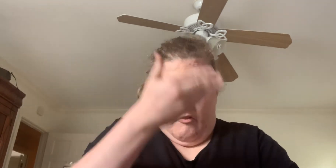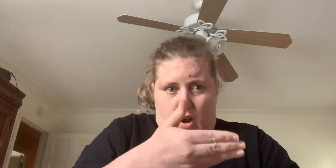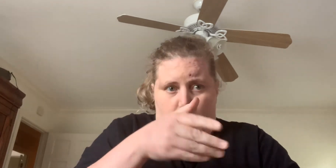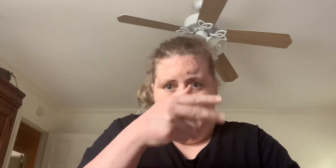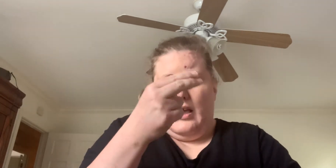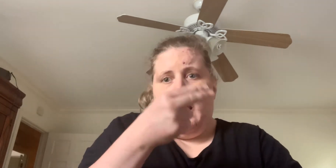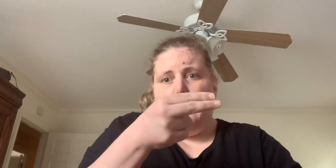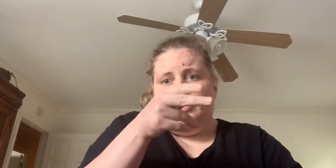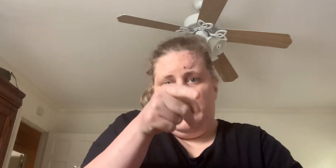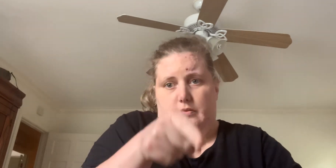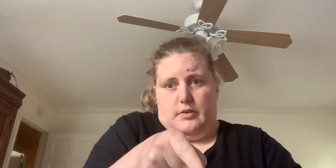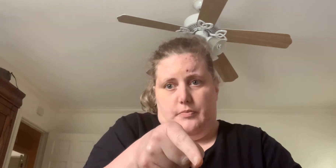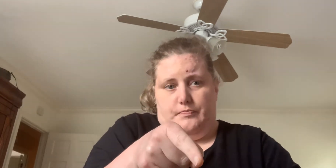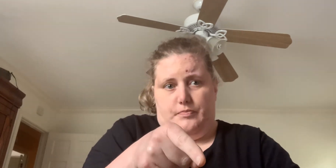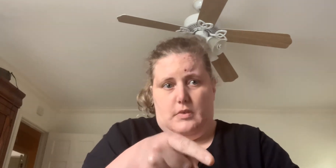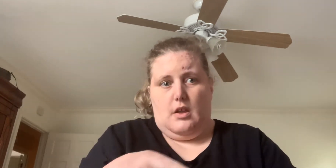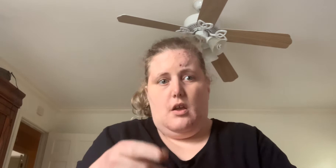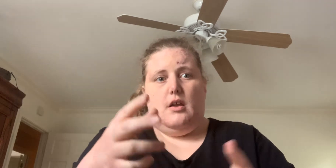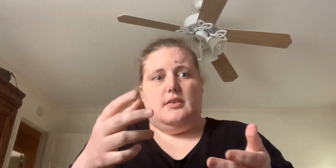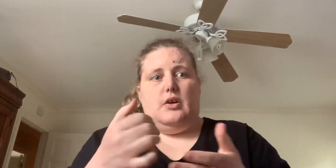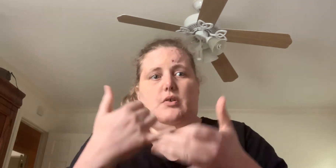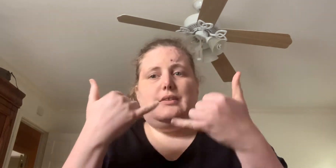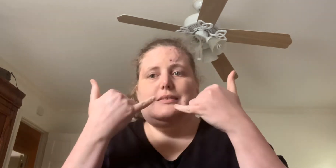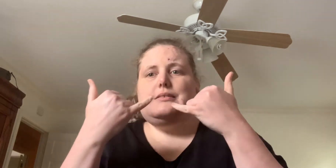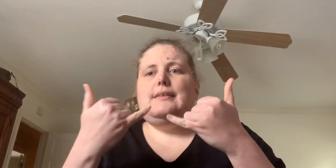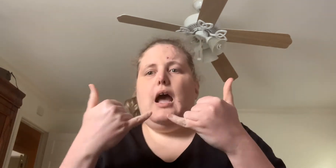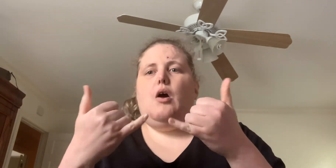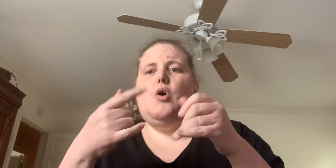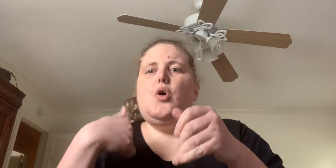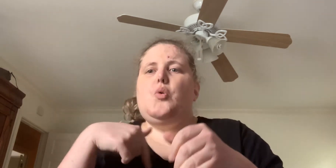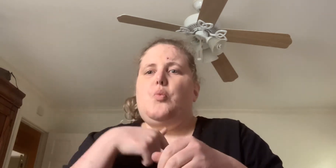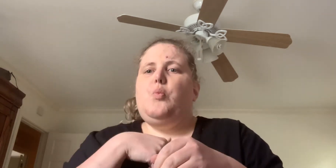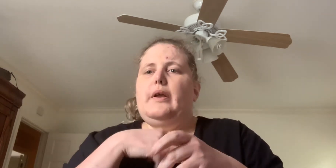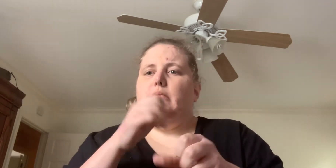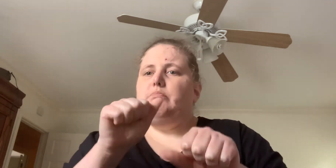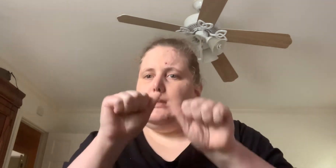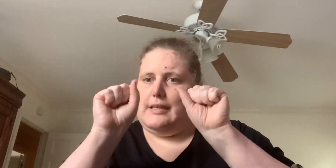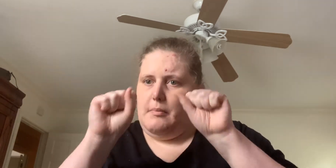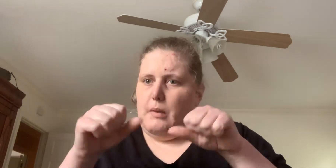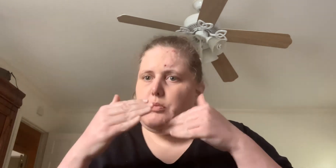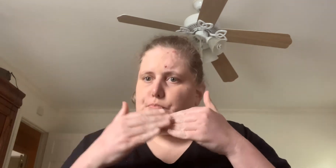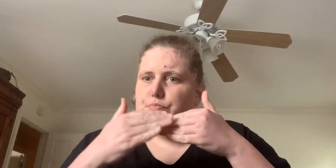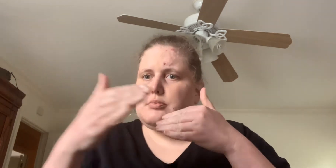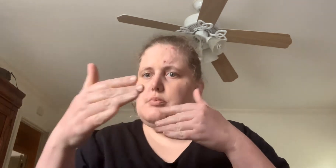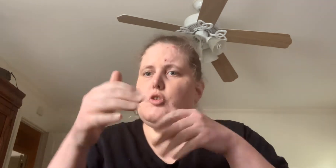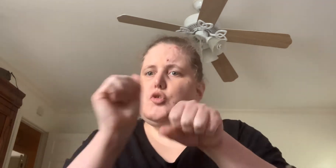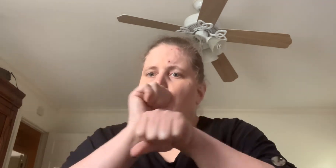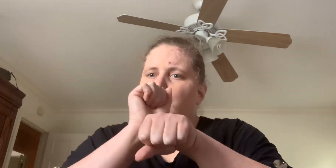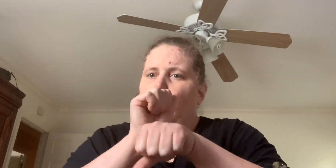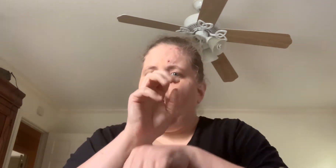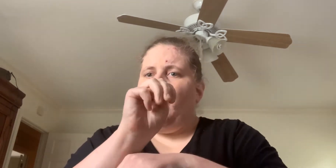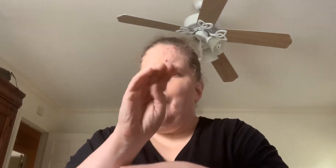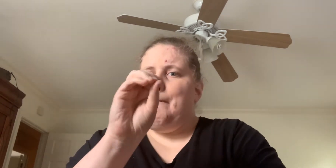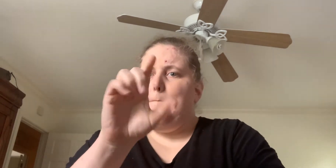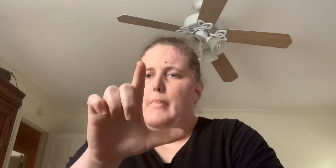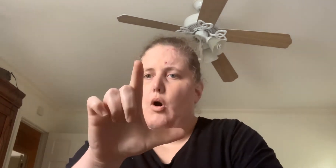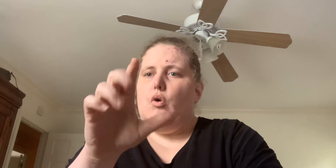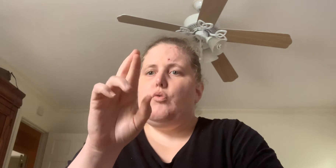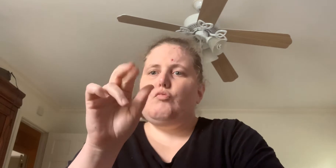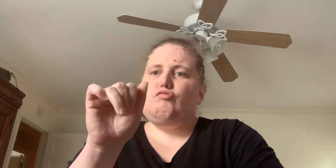asking you in the ratio. That's how you'll know what goes on top and what goes on the bottom. So suppose I